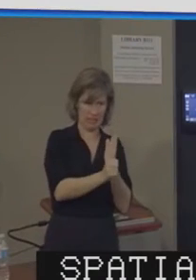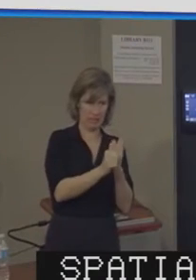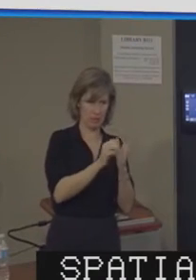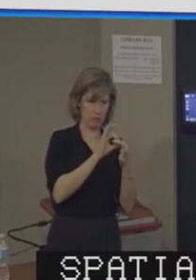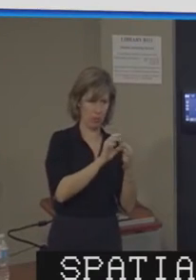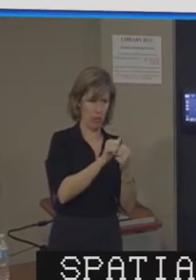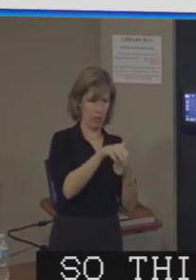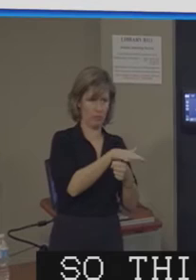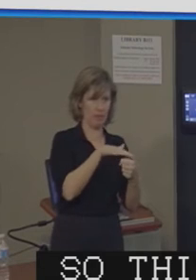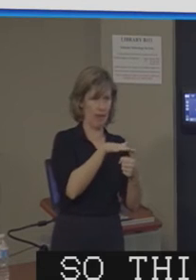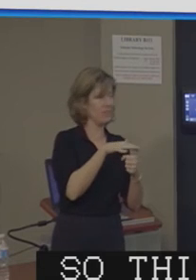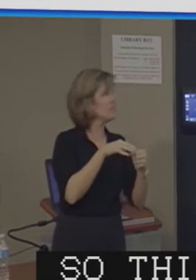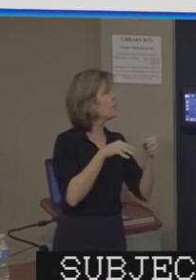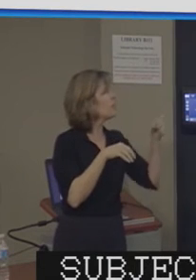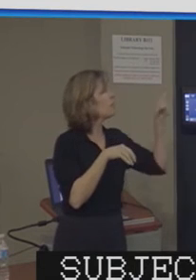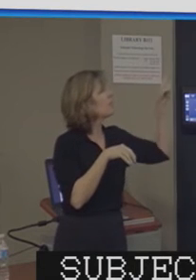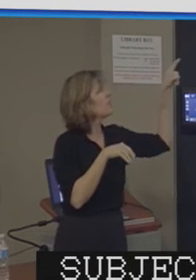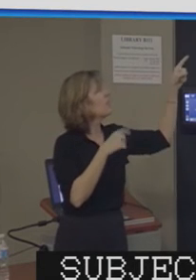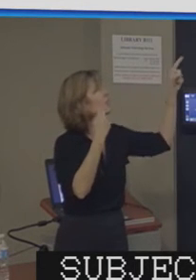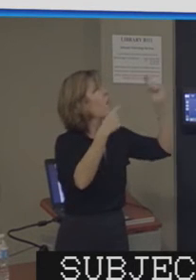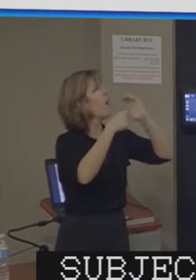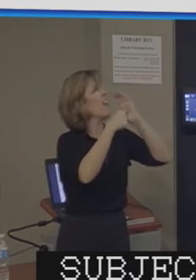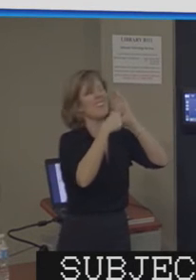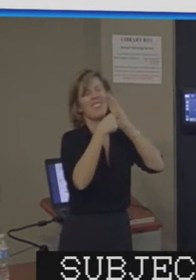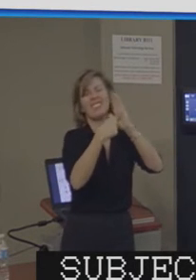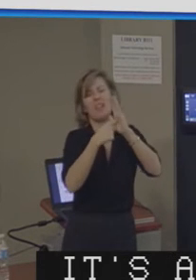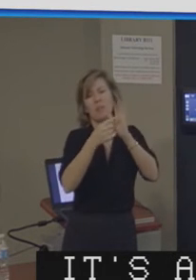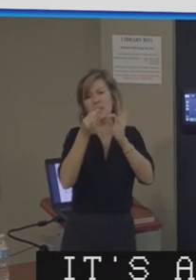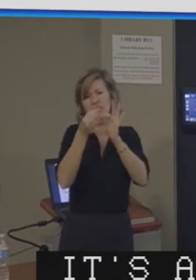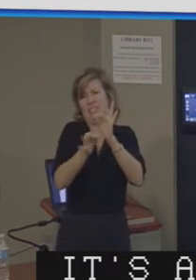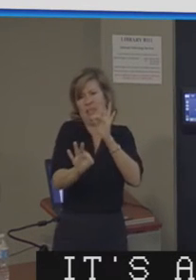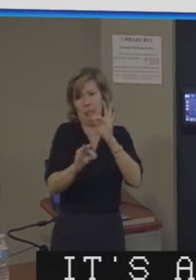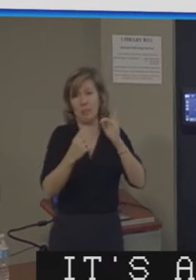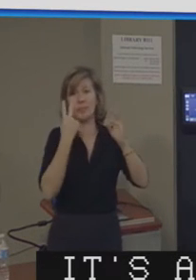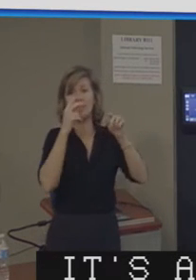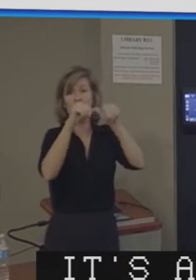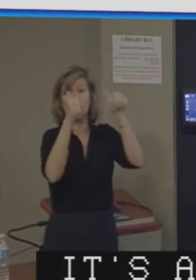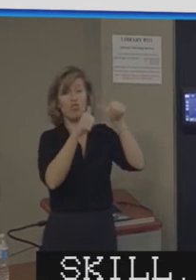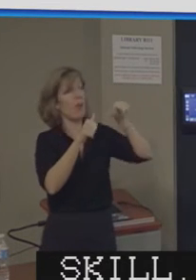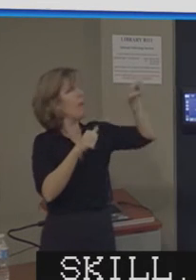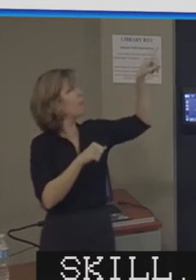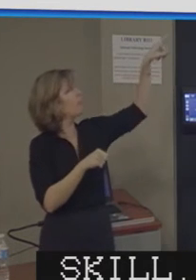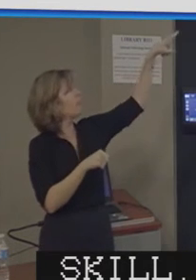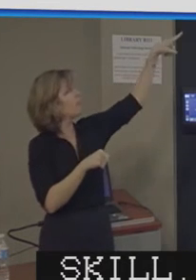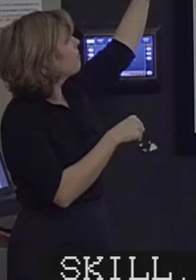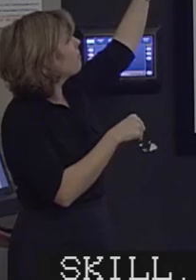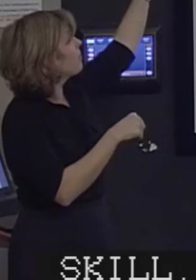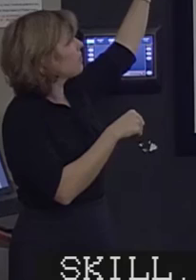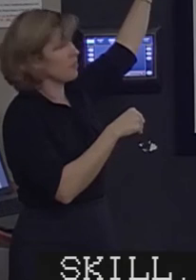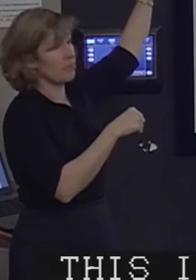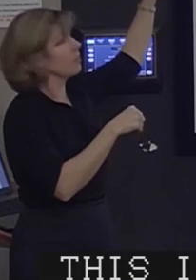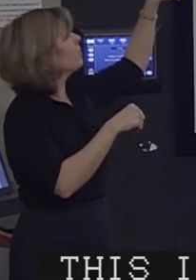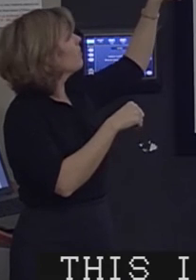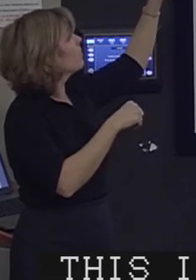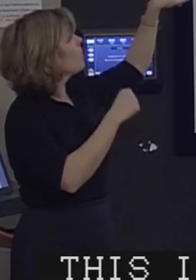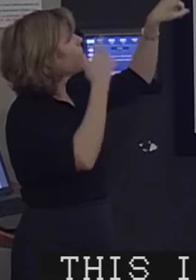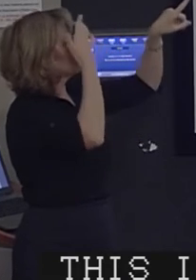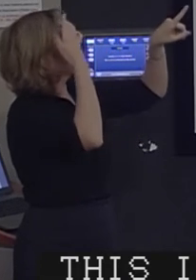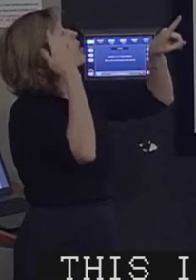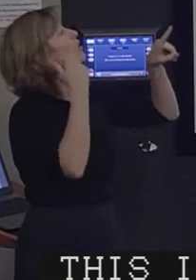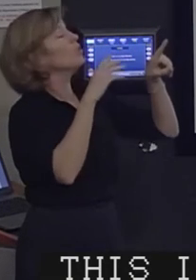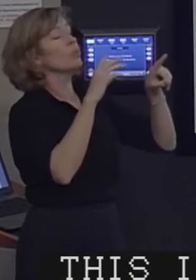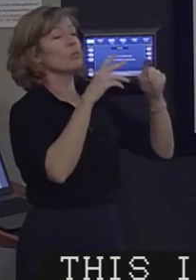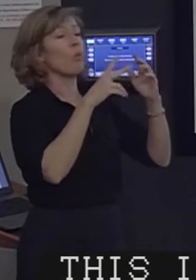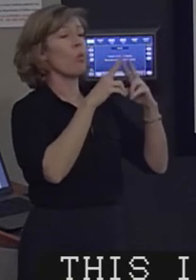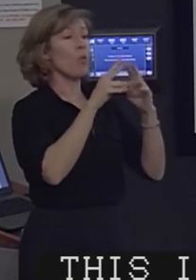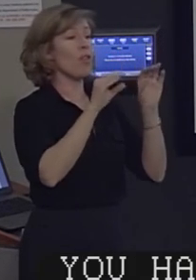a really simple example where you have two shapes, and you either move them together or up like that,